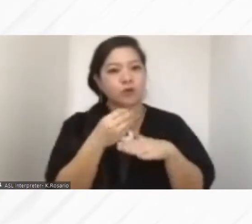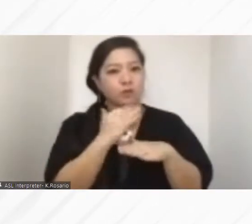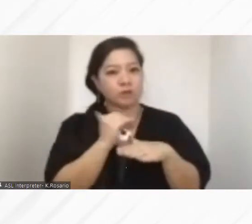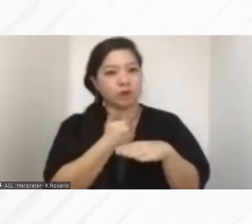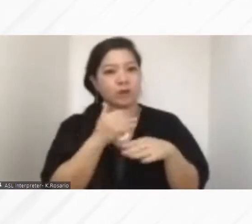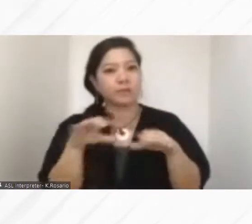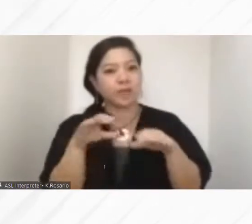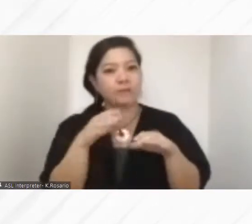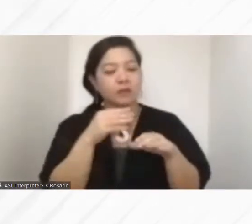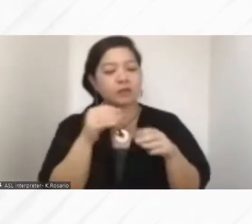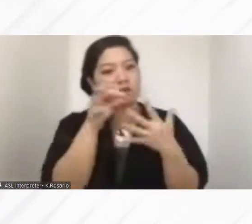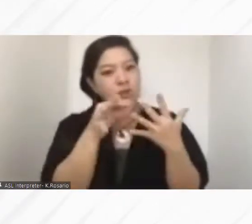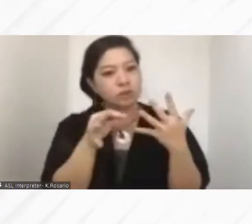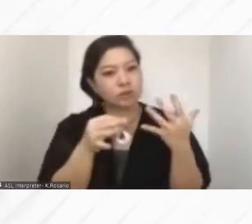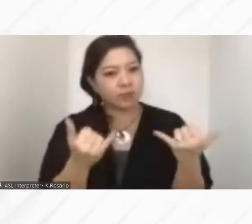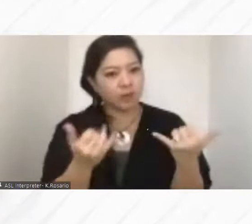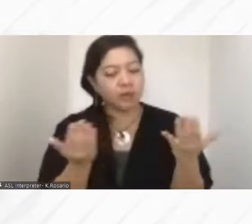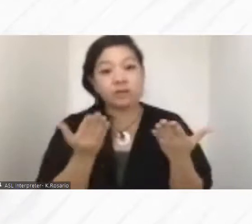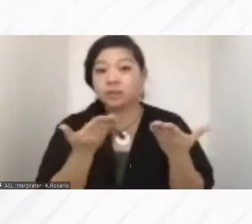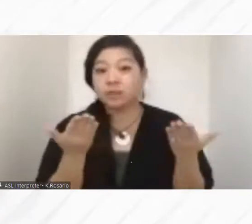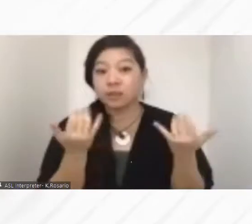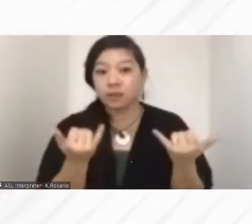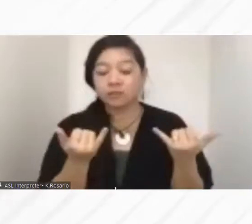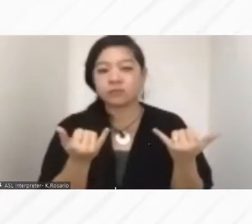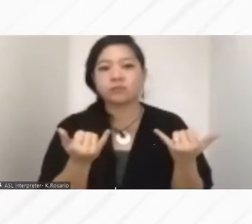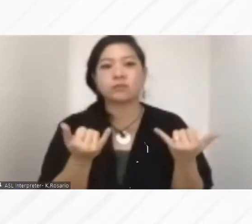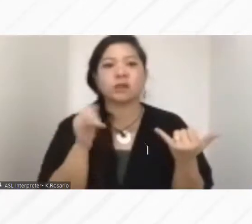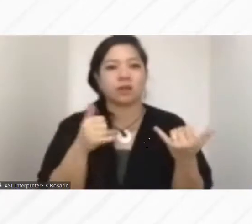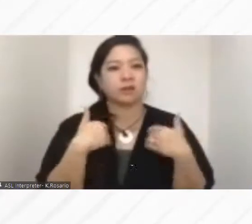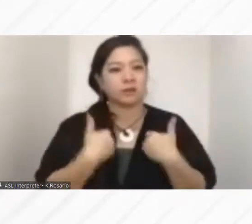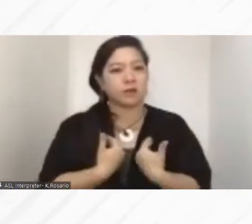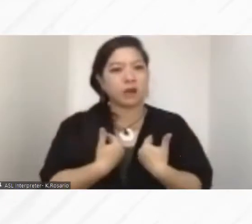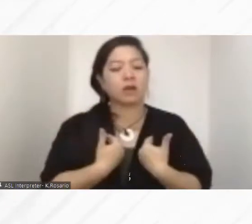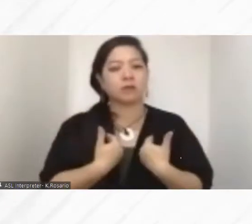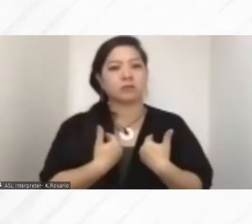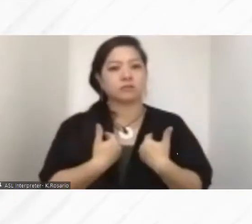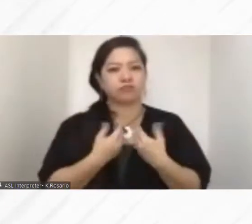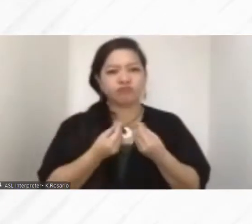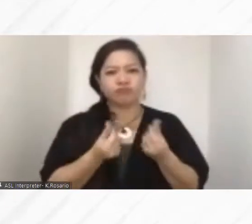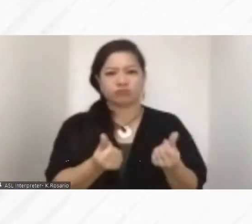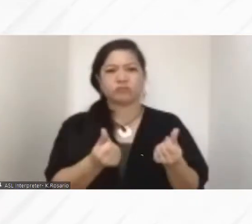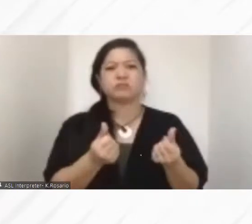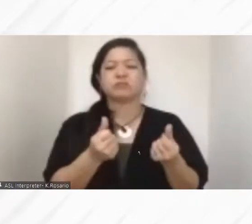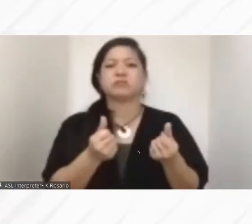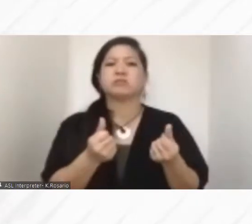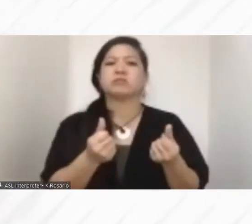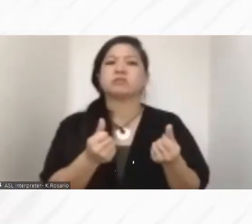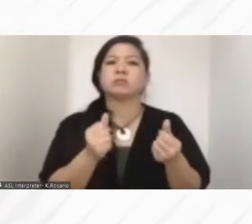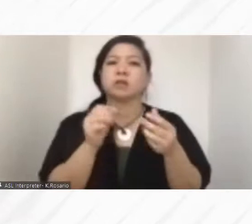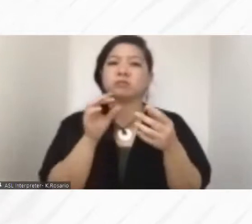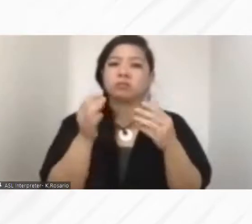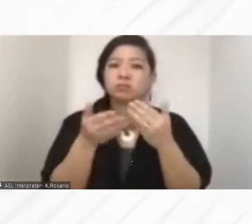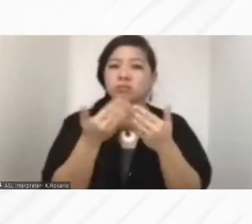choices. Here's the thing, that fatigue also increases our chances of contracting and spreading the virus,